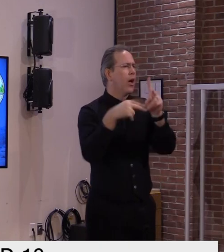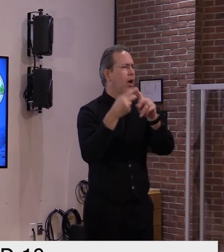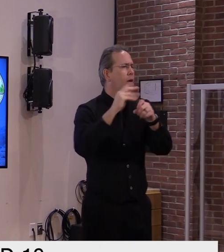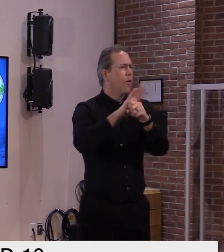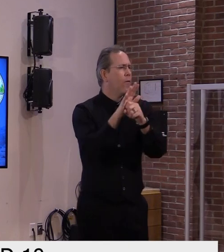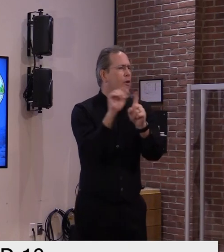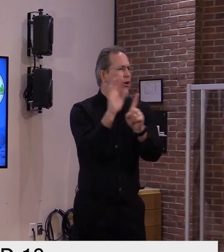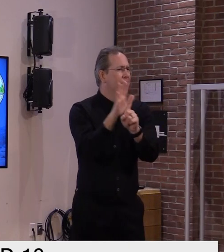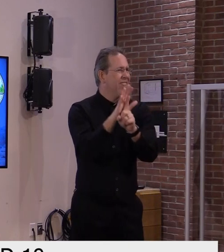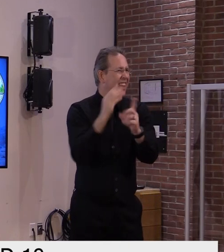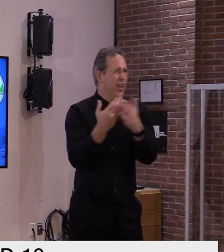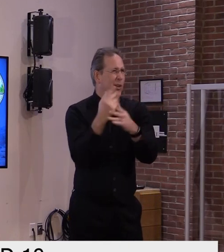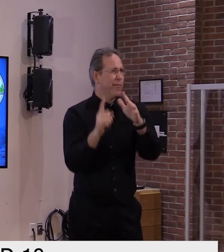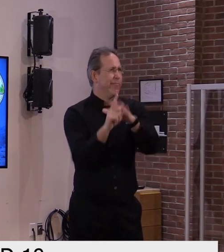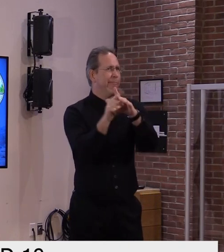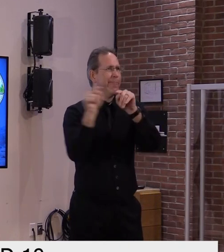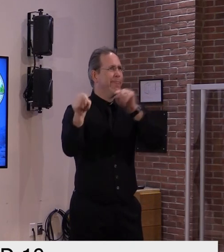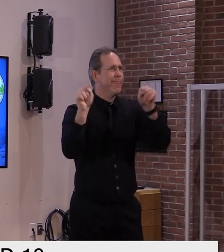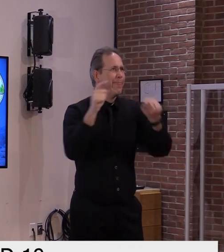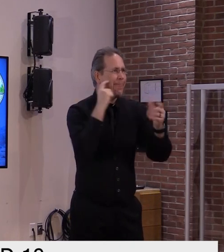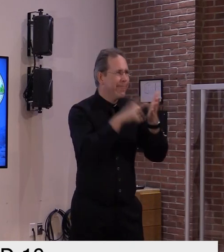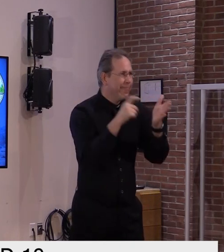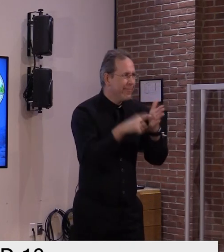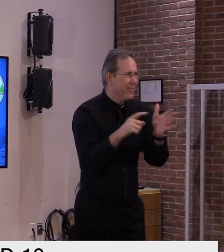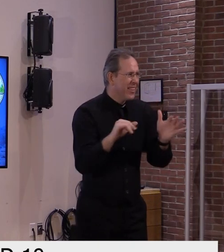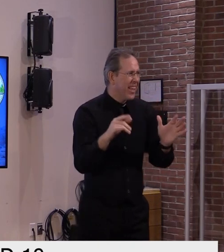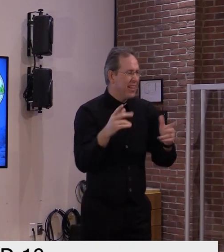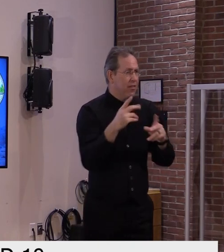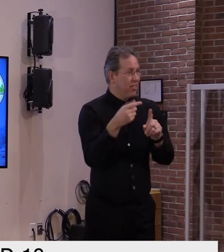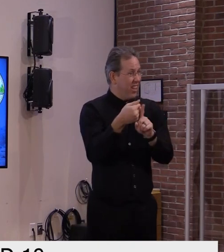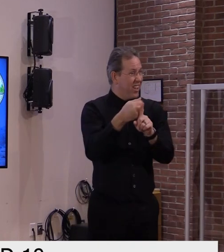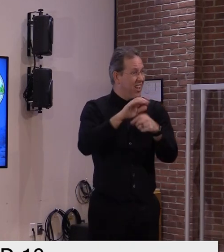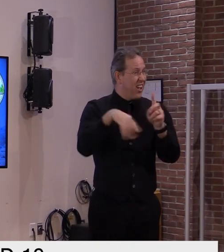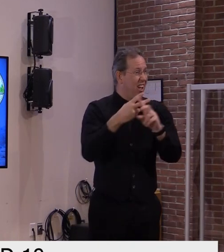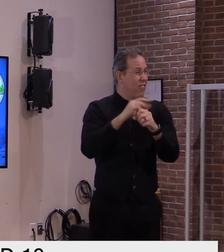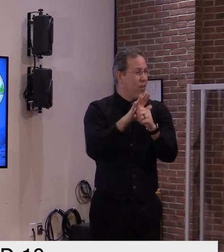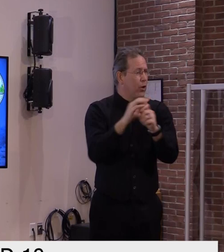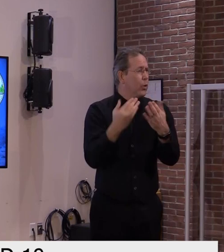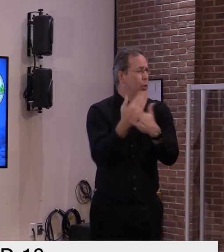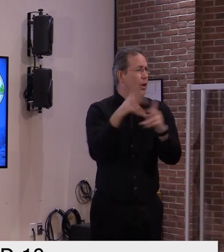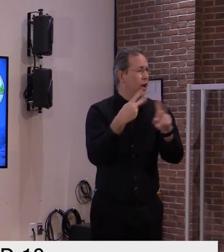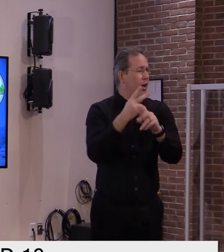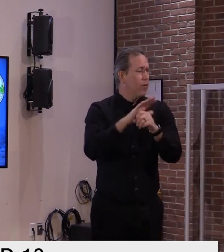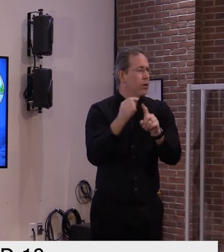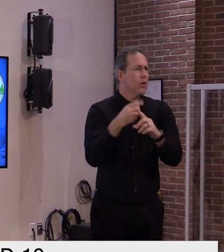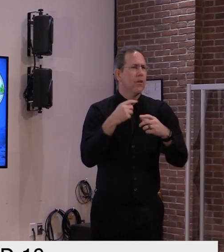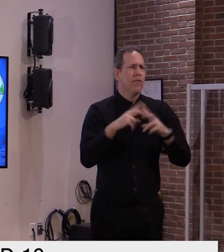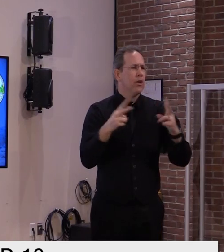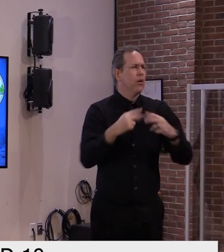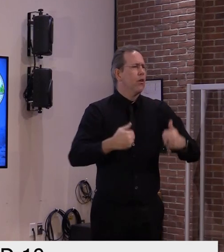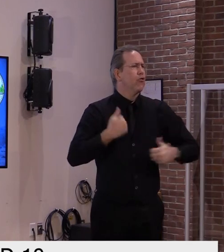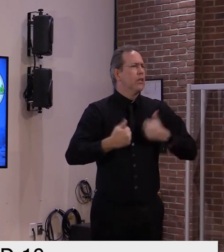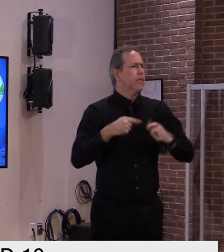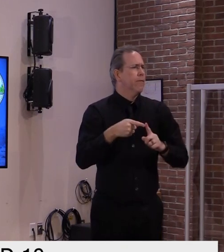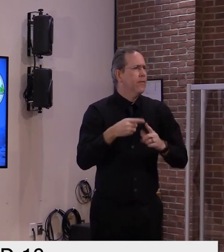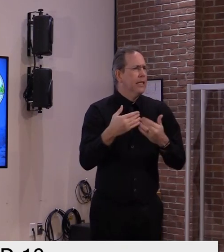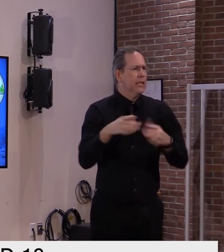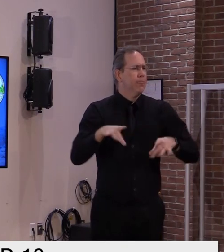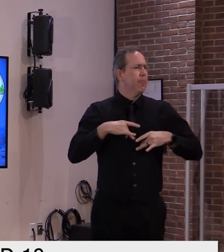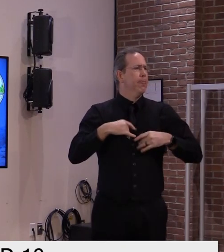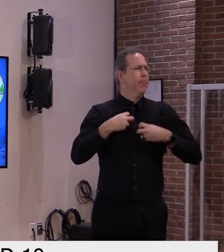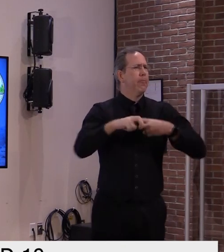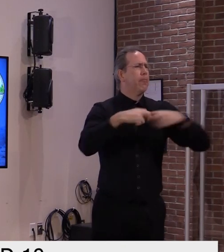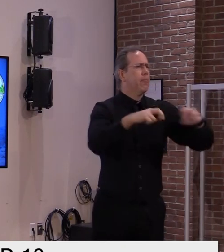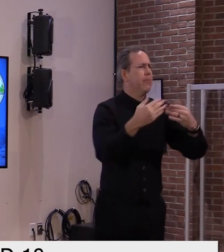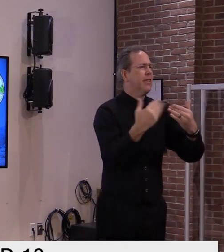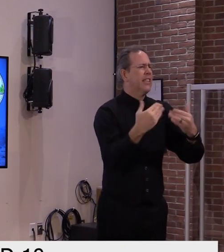14%, deaths that are up 19% in the past week, and the 7-day average for hospitalizations